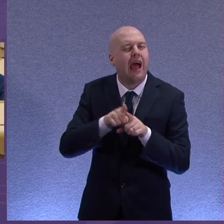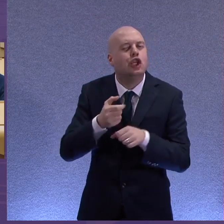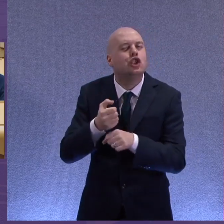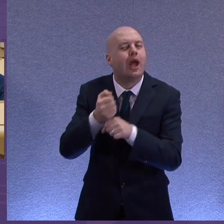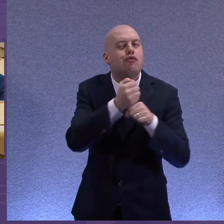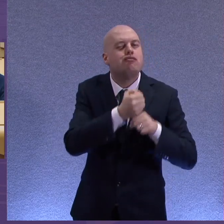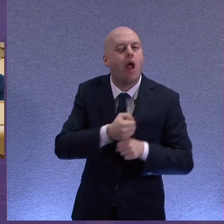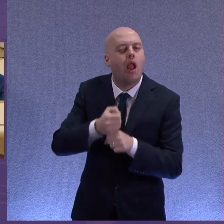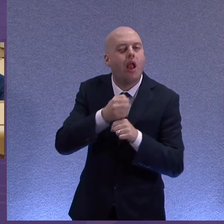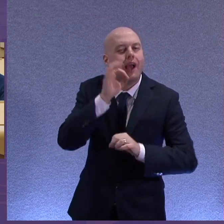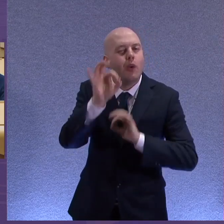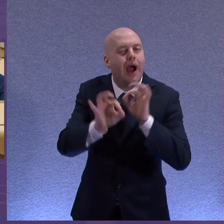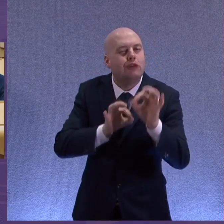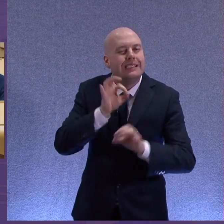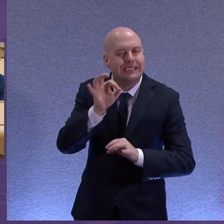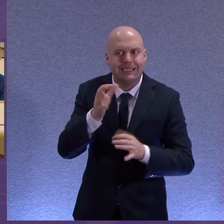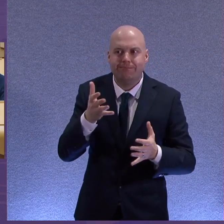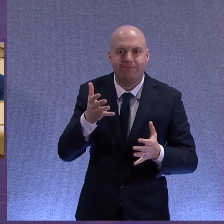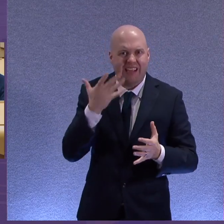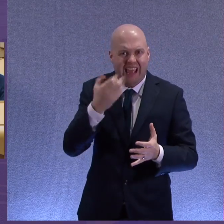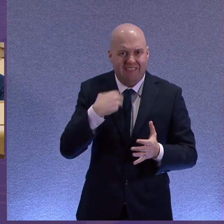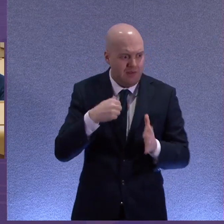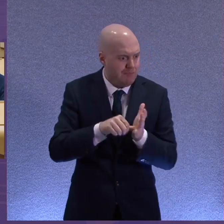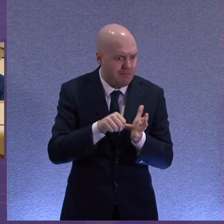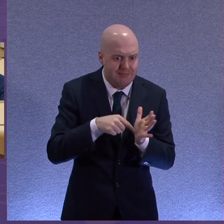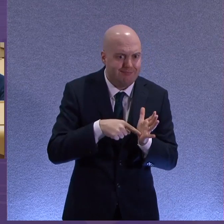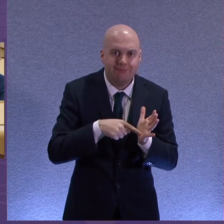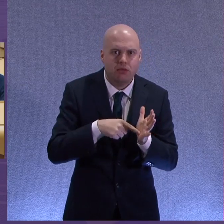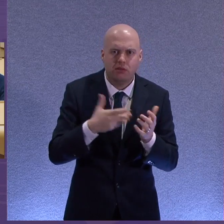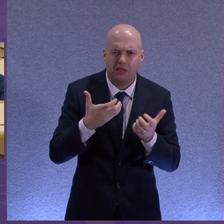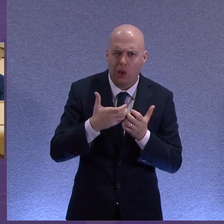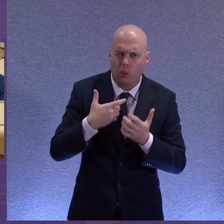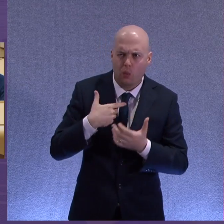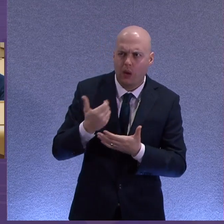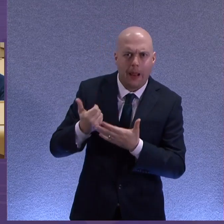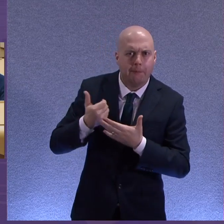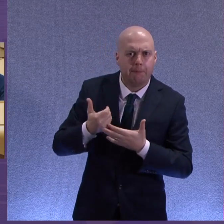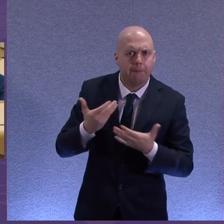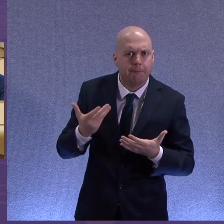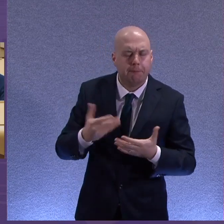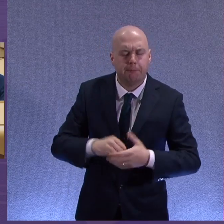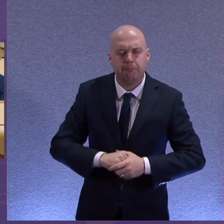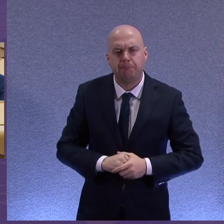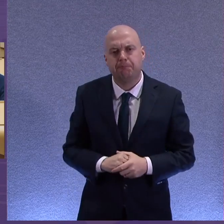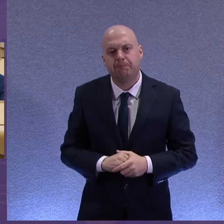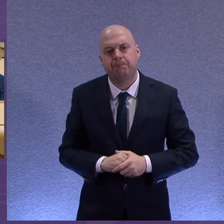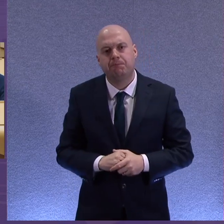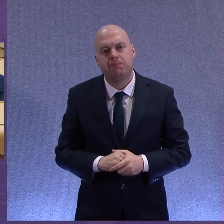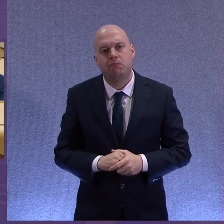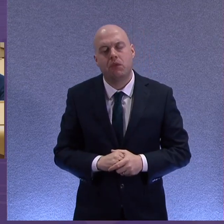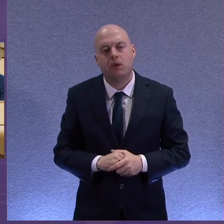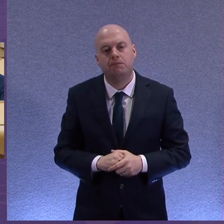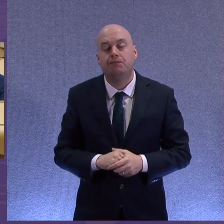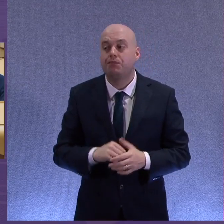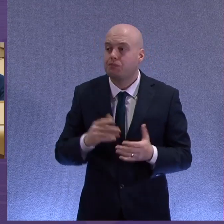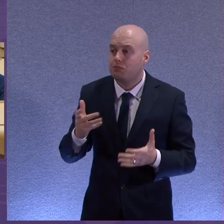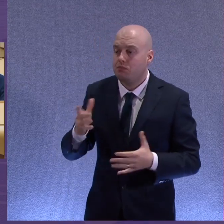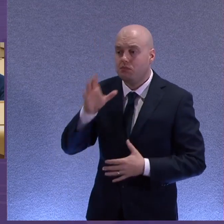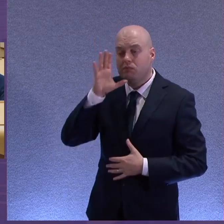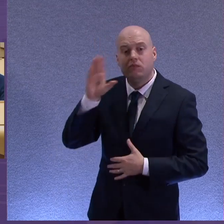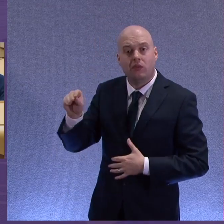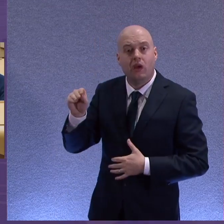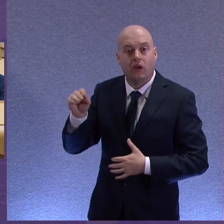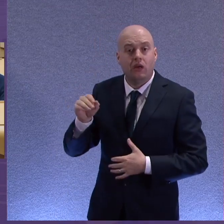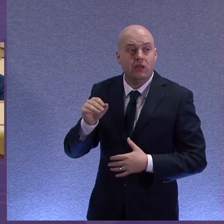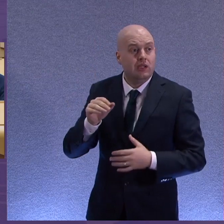consequence in relation to other issues should be directed? Presiding Officer, as Churchill once observed, it is not enough to do our best, we must do what